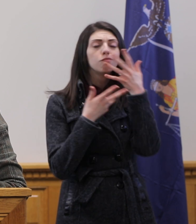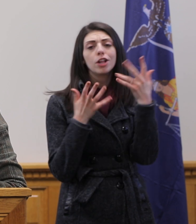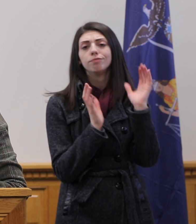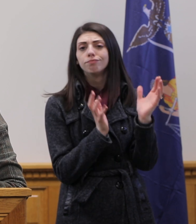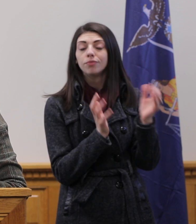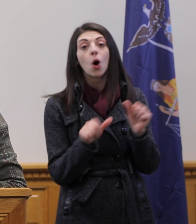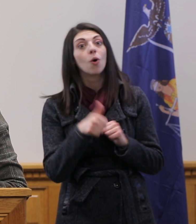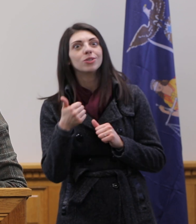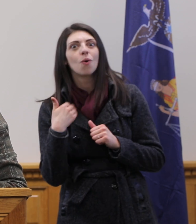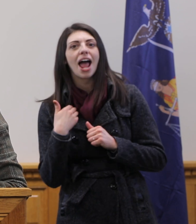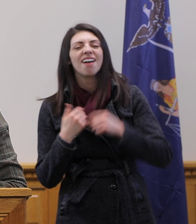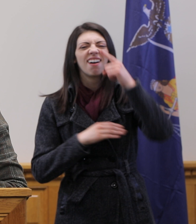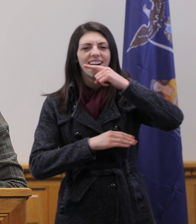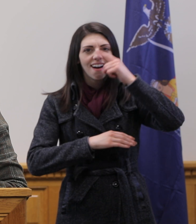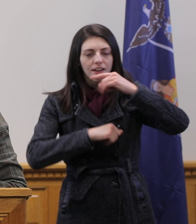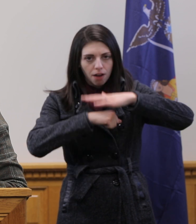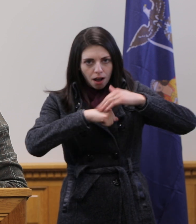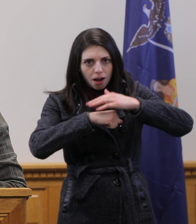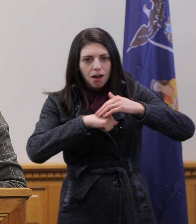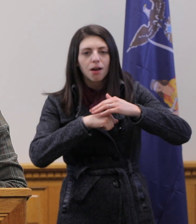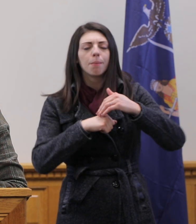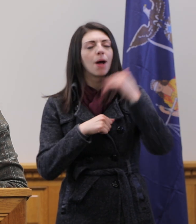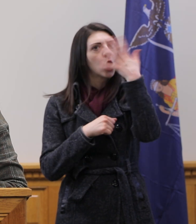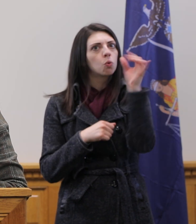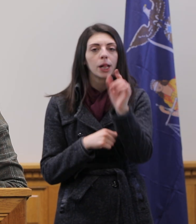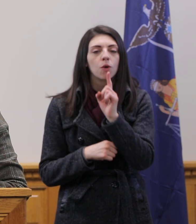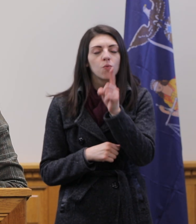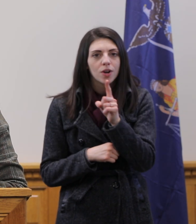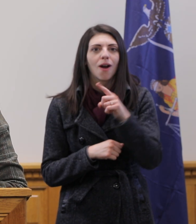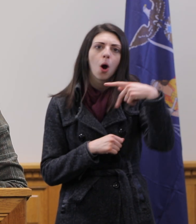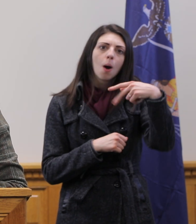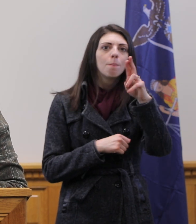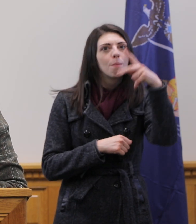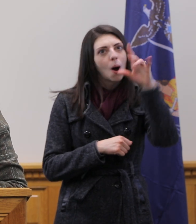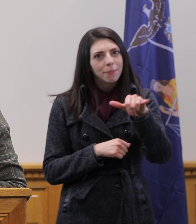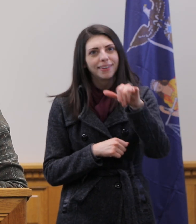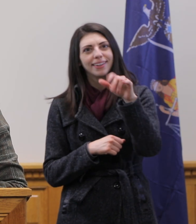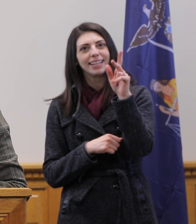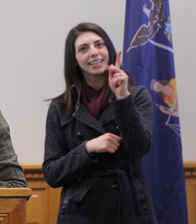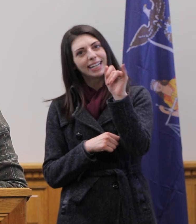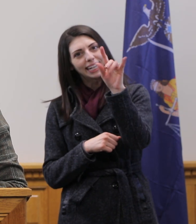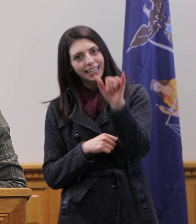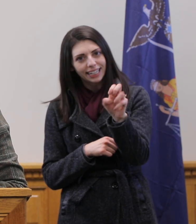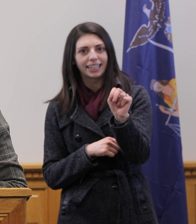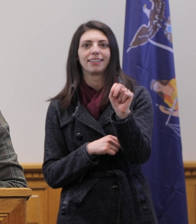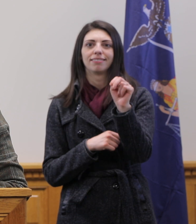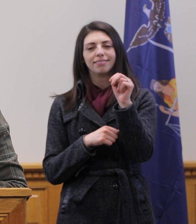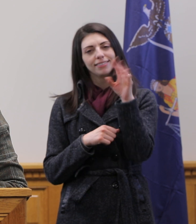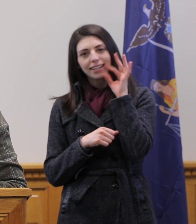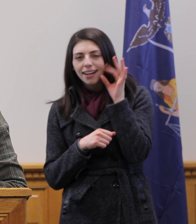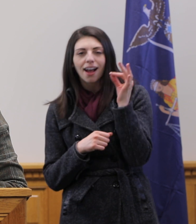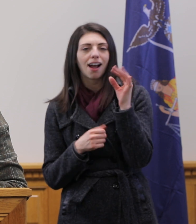be adopted, including puppies, kittens, and cats. All the joy of a pet without the mess or expense. If